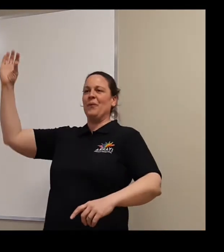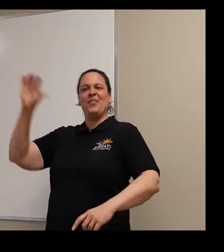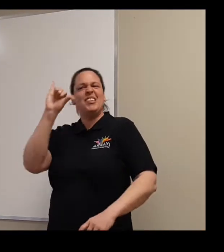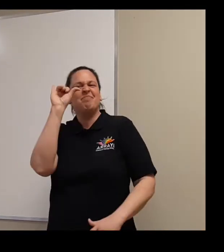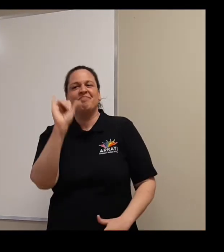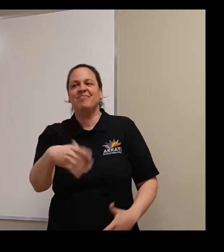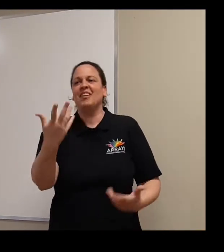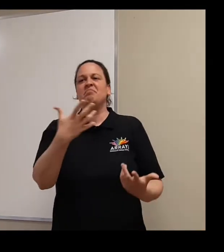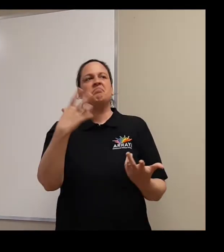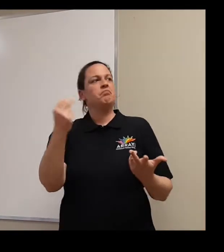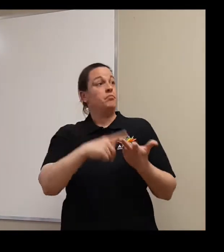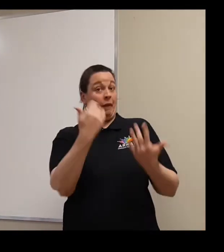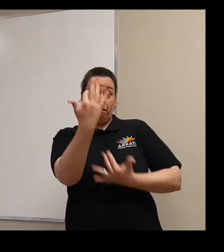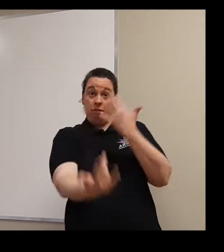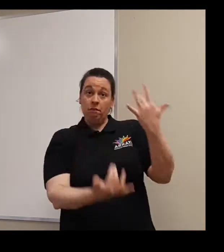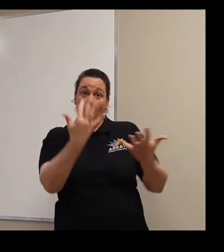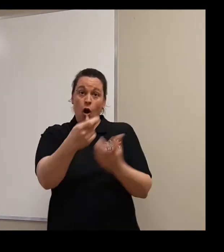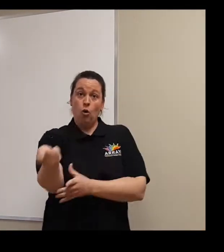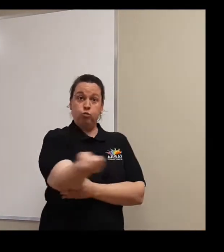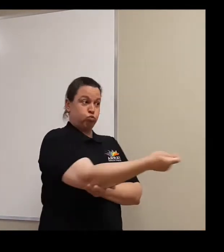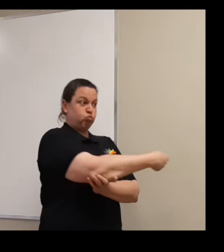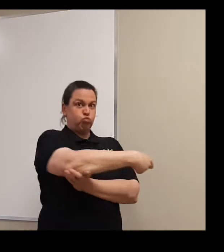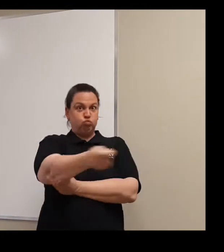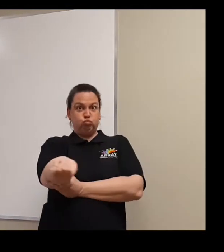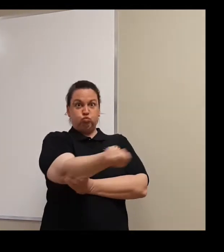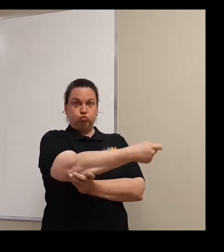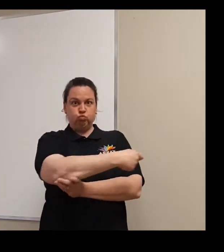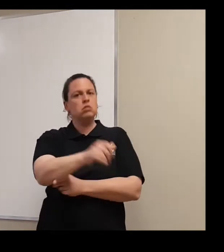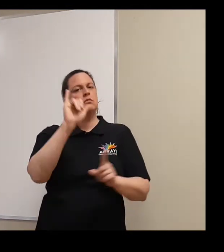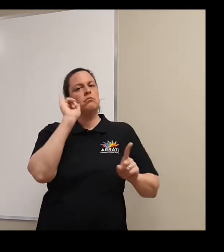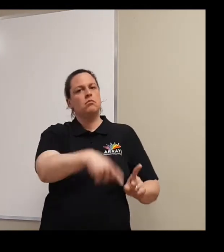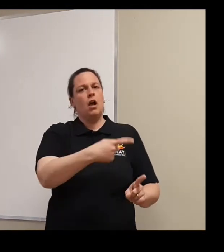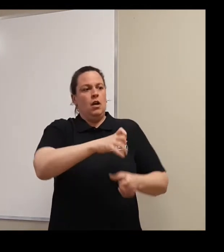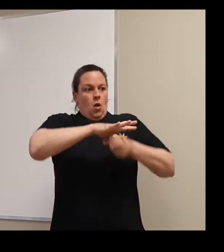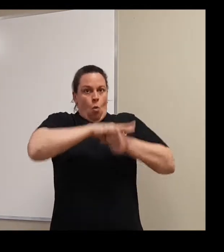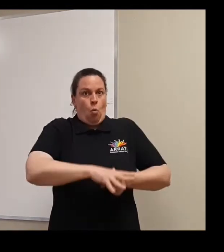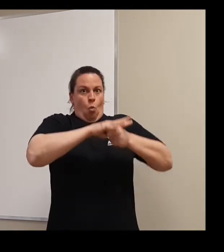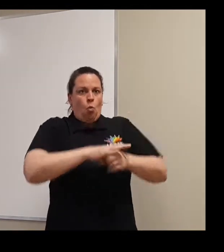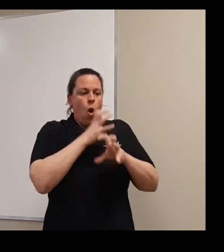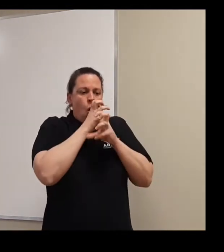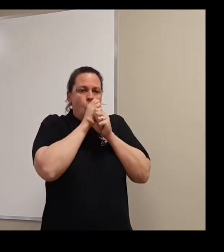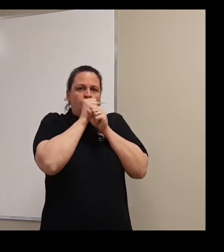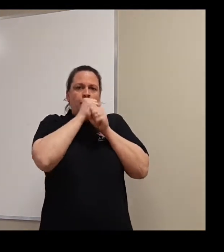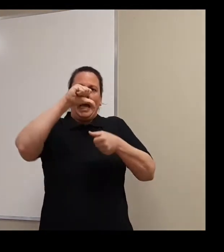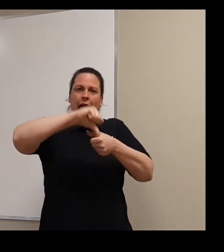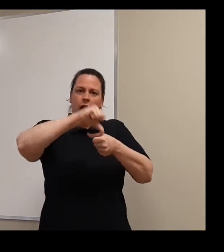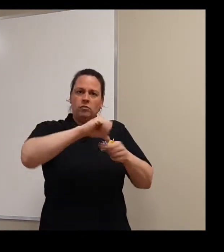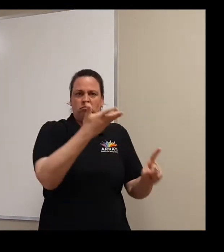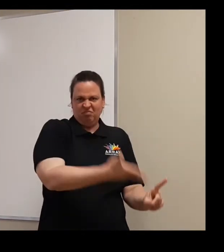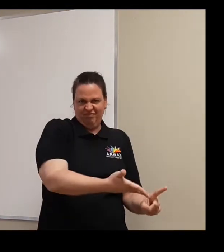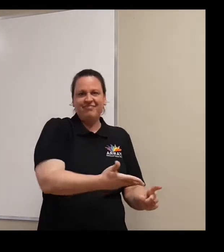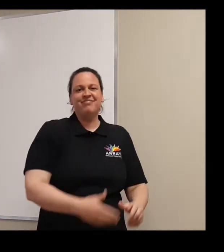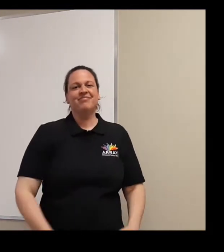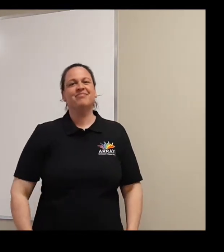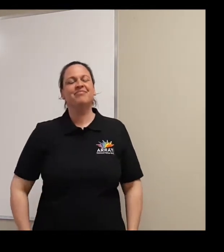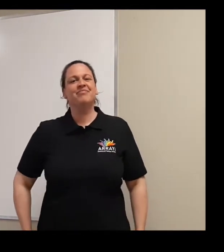helium tank, fire extinguishers. All of those are examples of compressed gases.